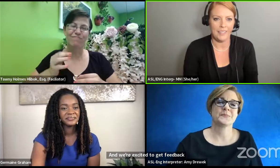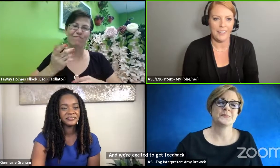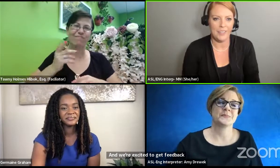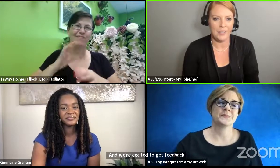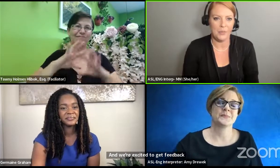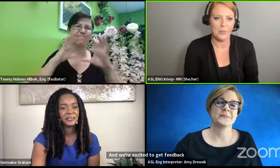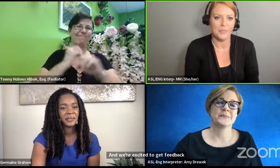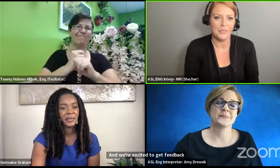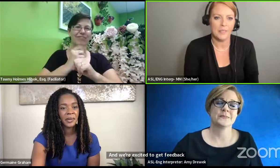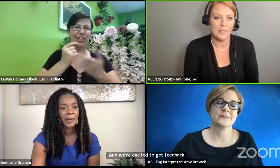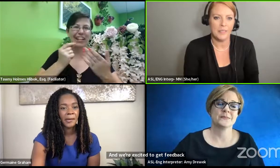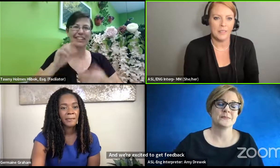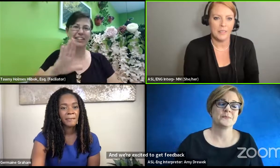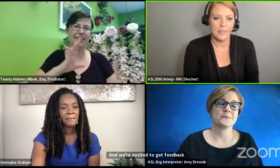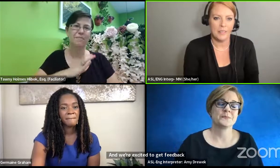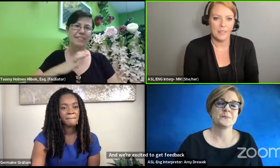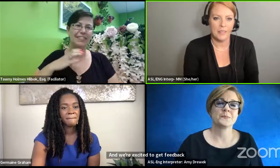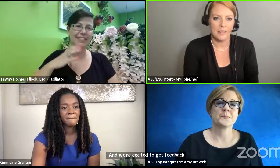Great, thank you